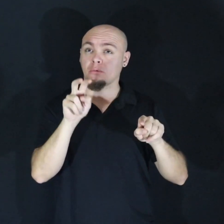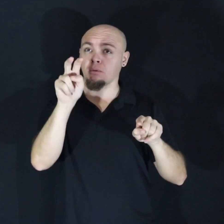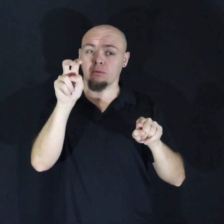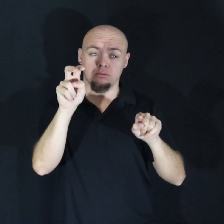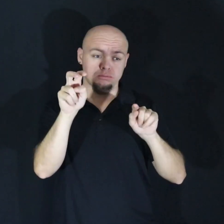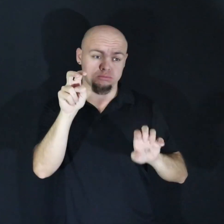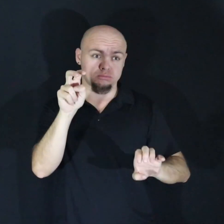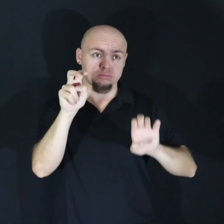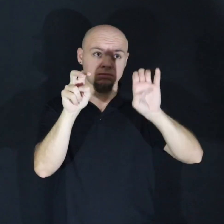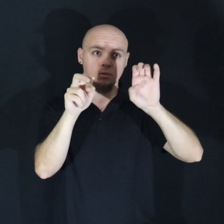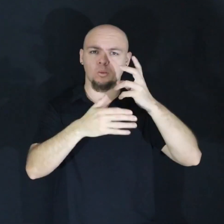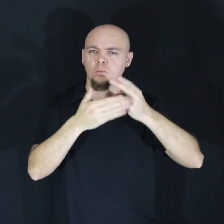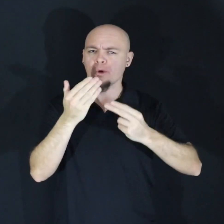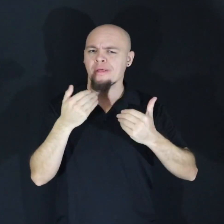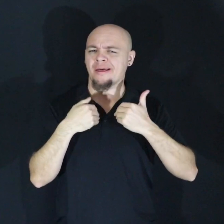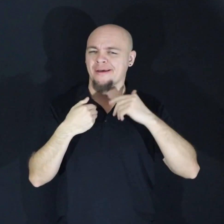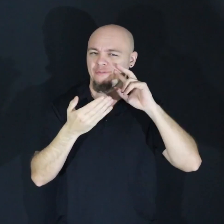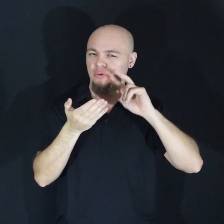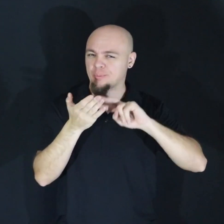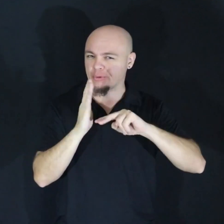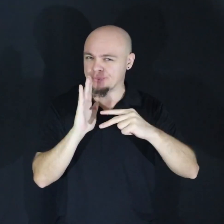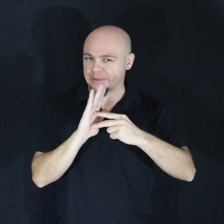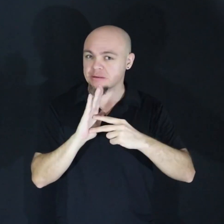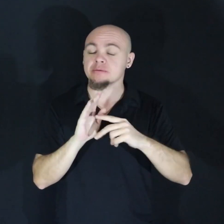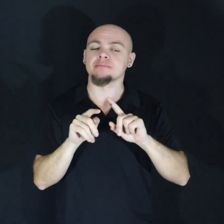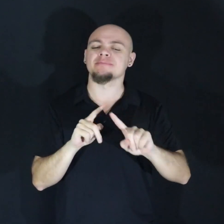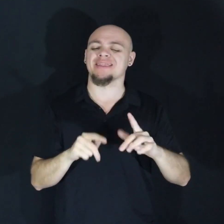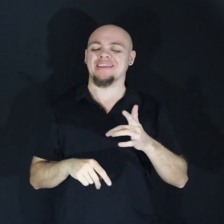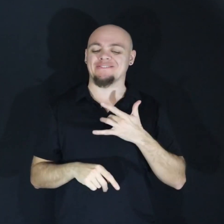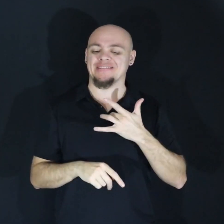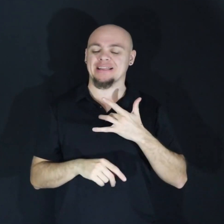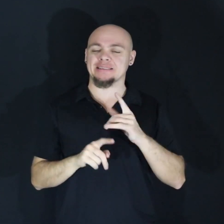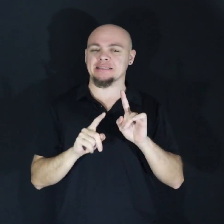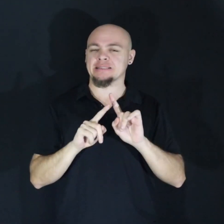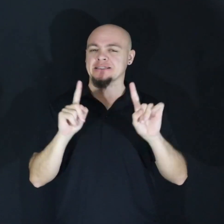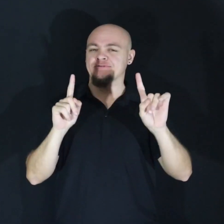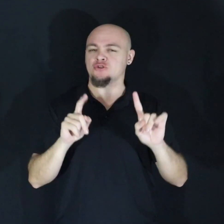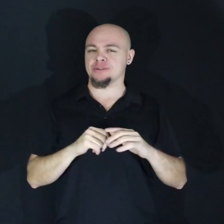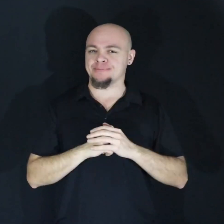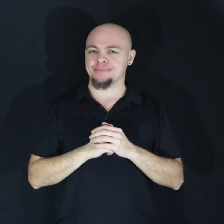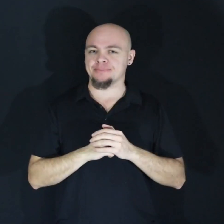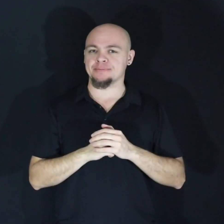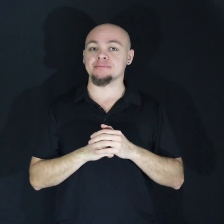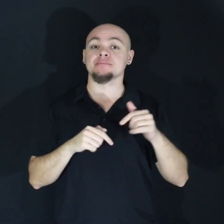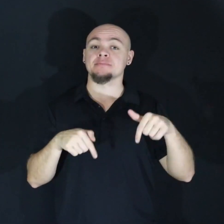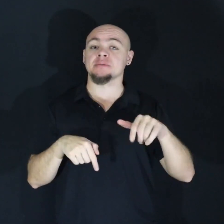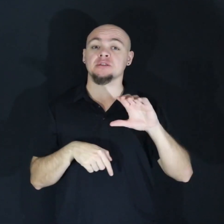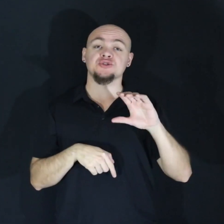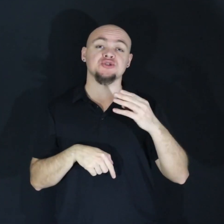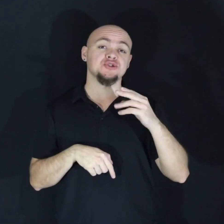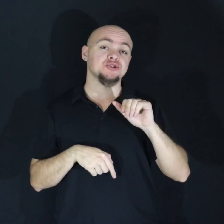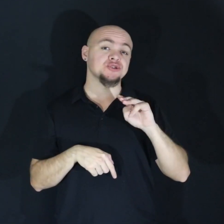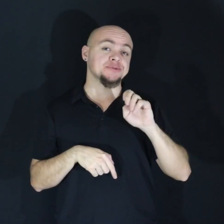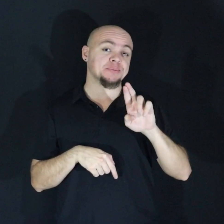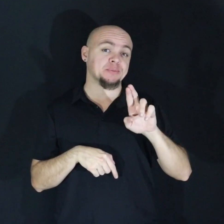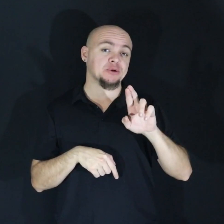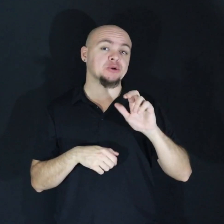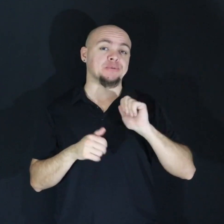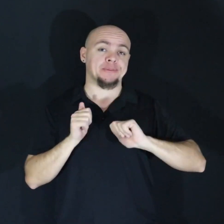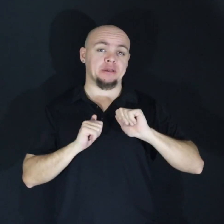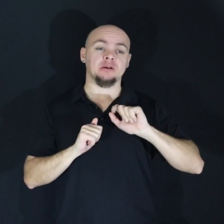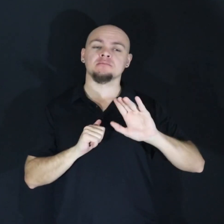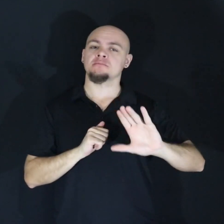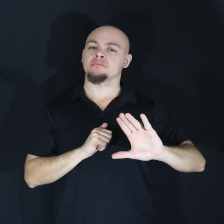purpose, yet they evoke entirely different feelings. We are in the Chamber Theater, a space with its